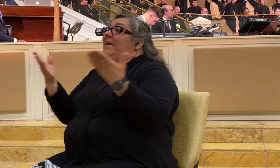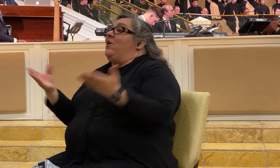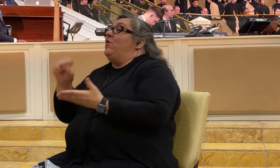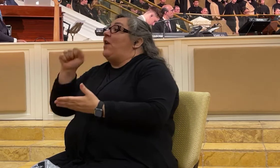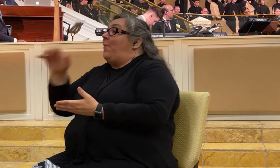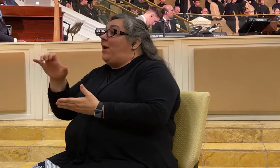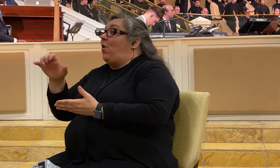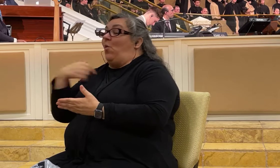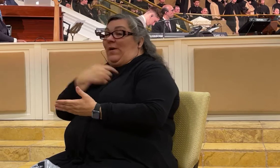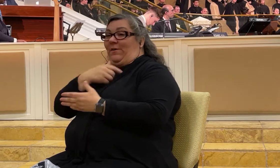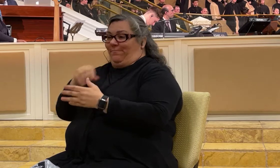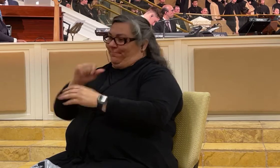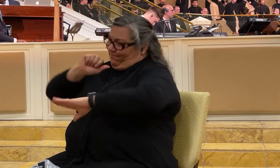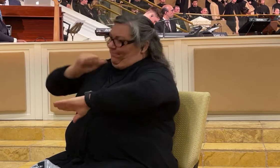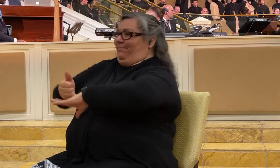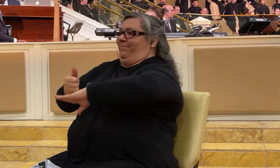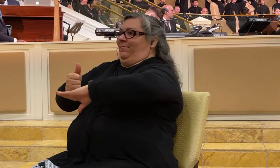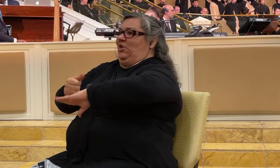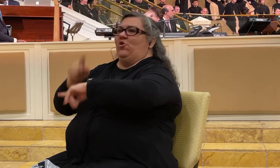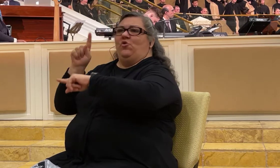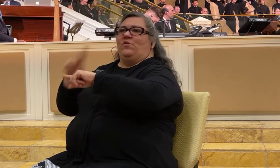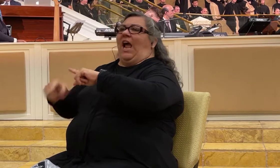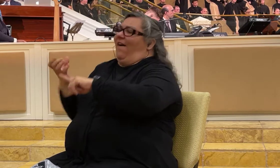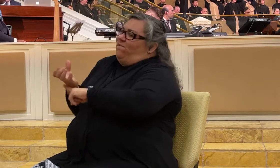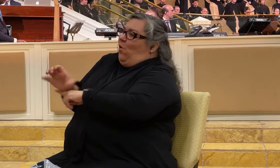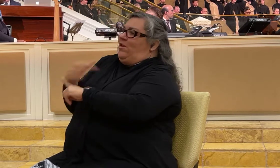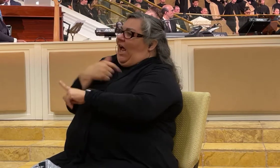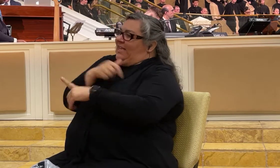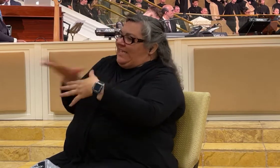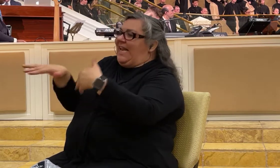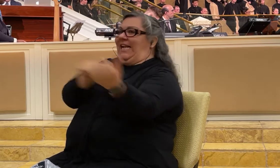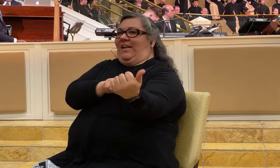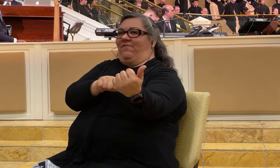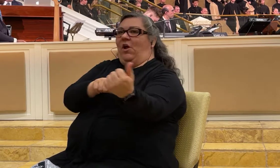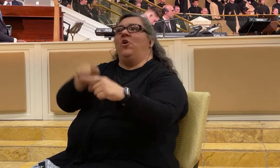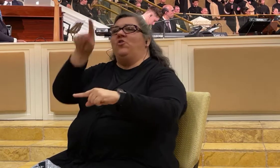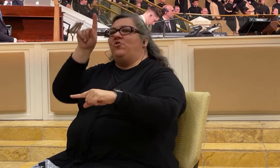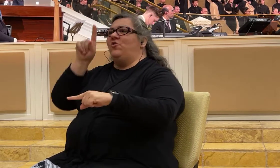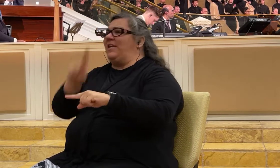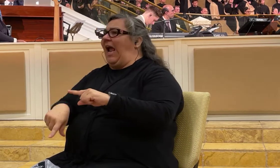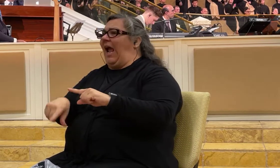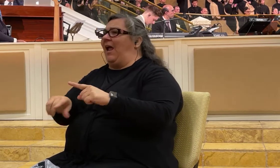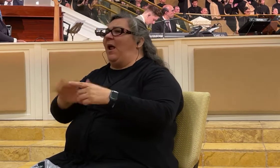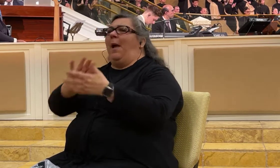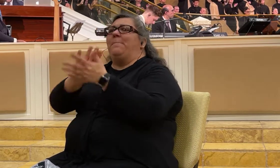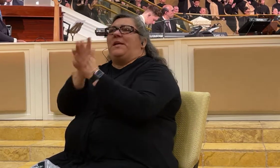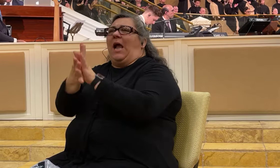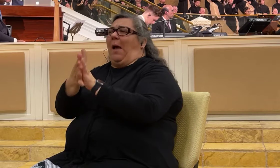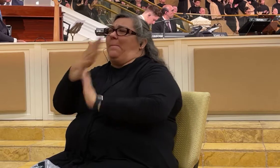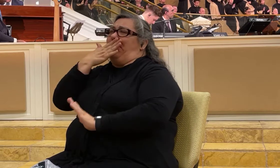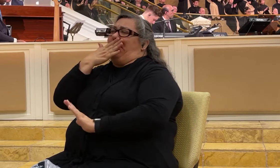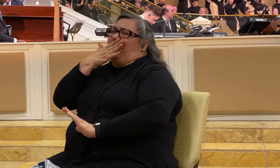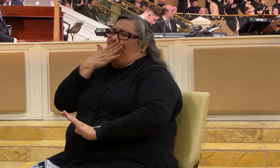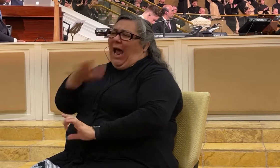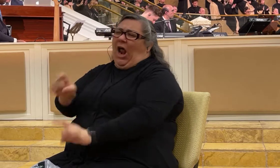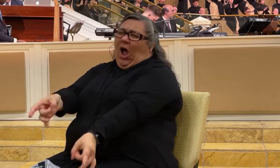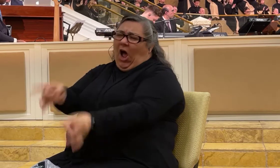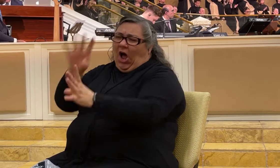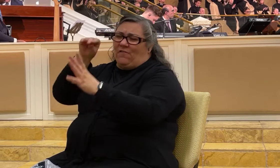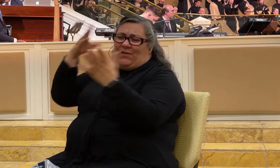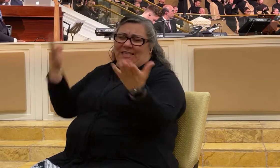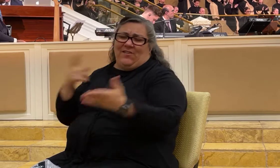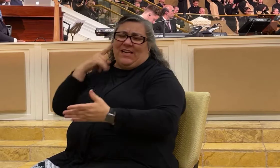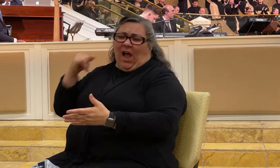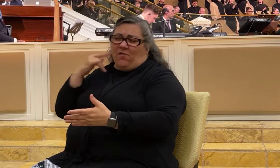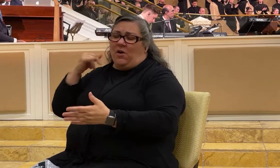here. You can't push us out. You can't get it too bad for us to think that you can't be better.